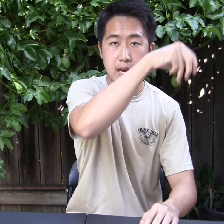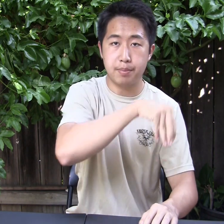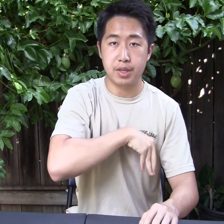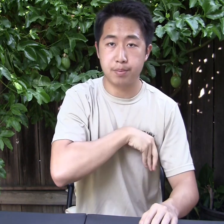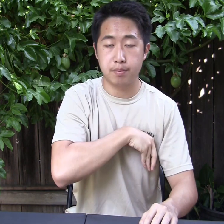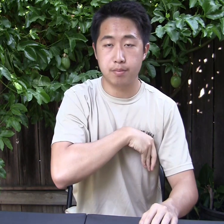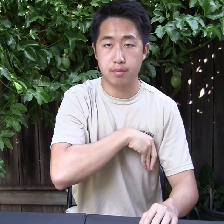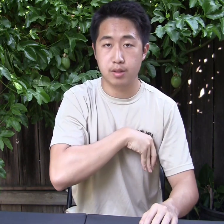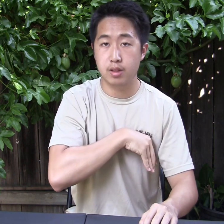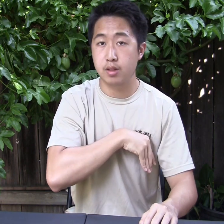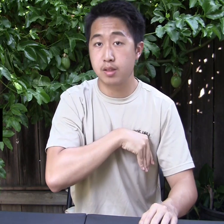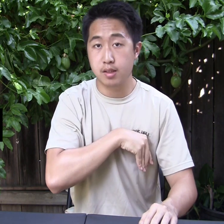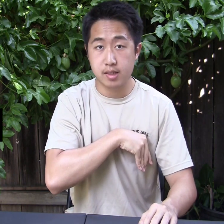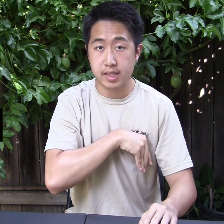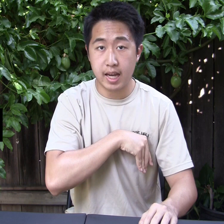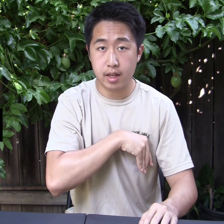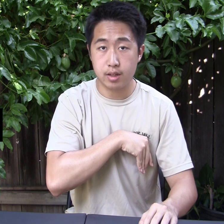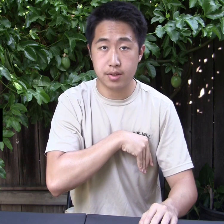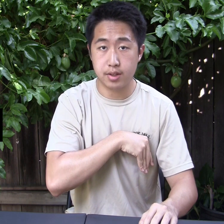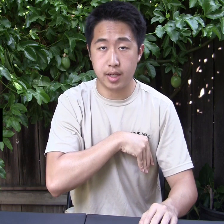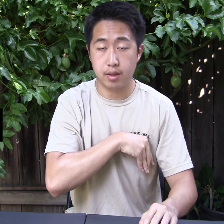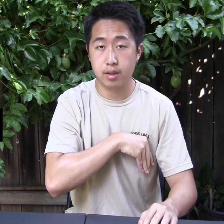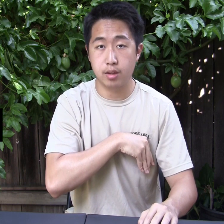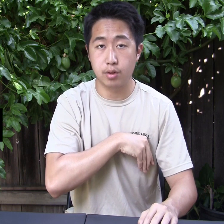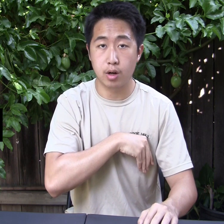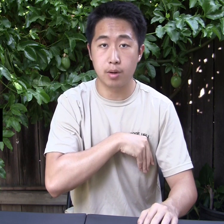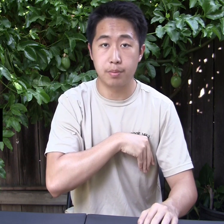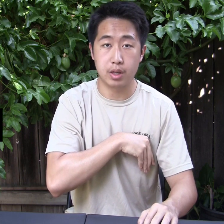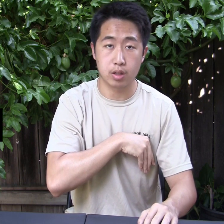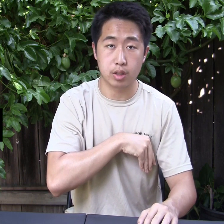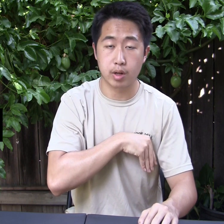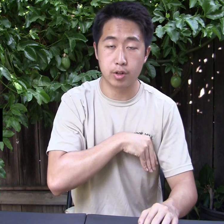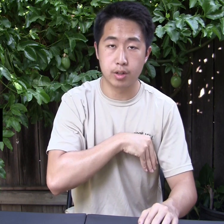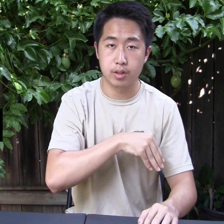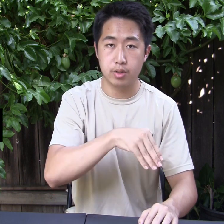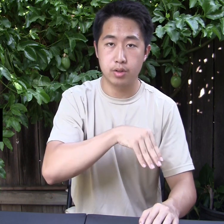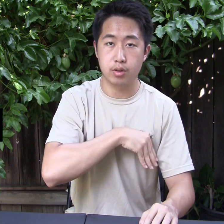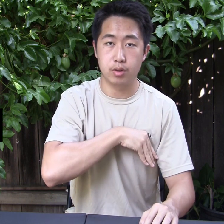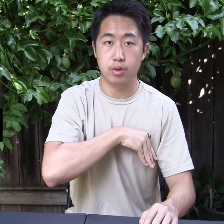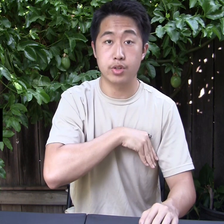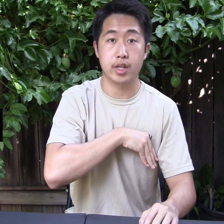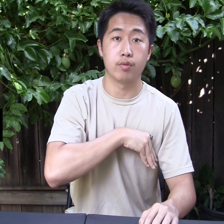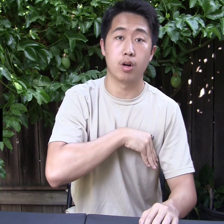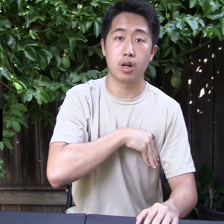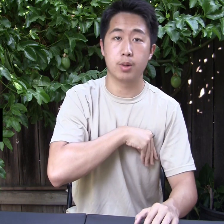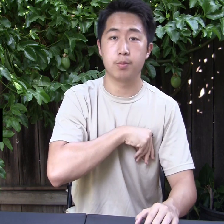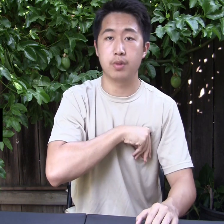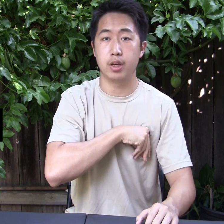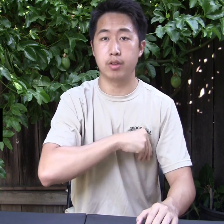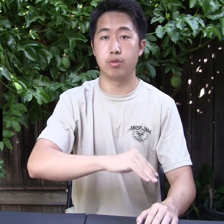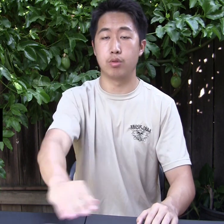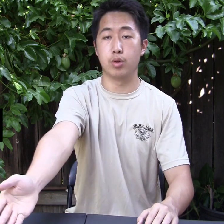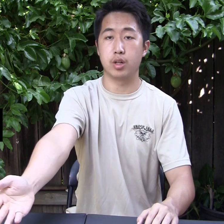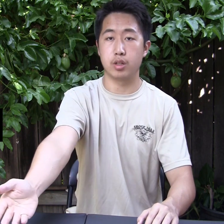Happy. Sad is like your heart being on the ground. Do the sign for heart and throw it on the ground.